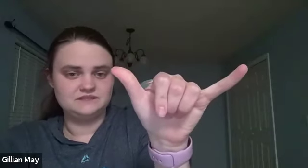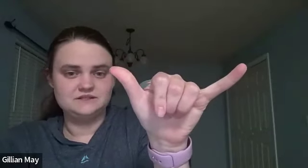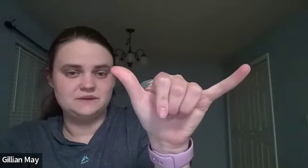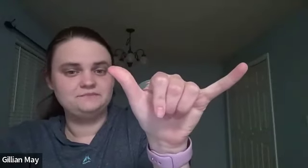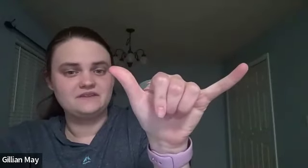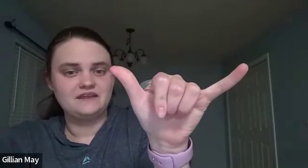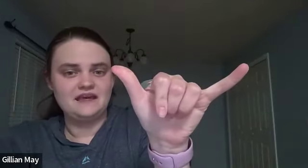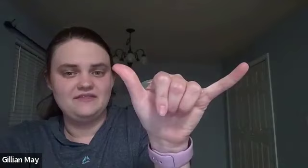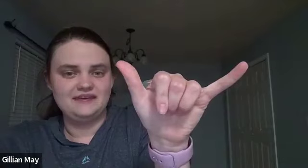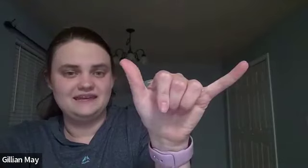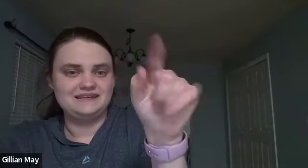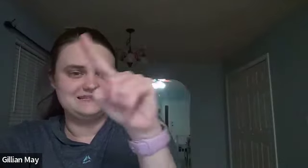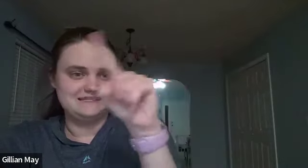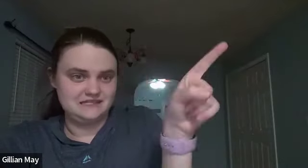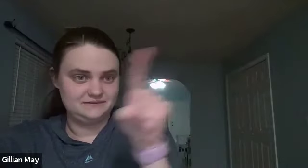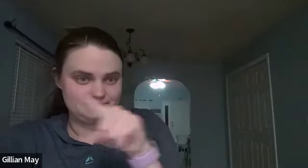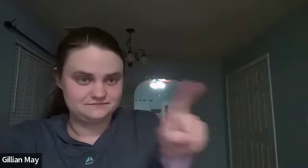Excuse me. And then Z.